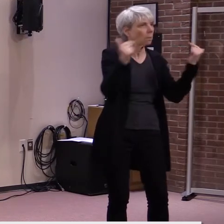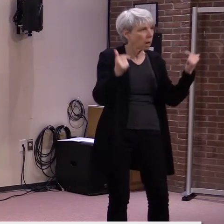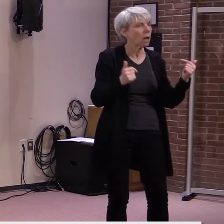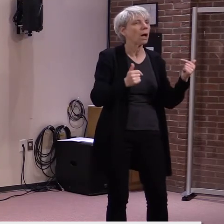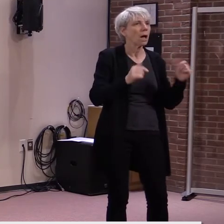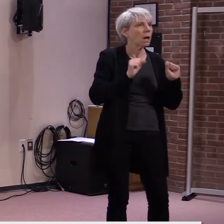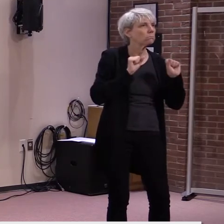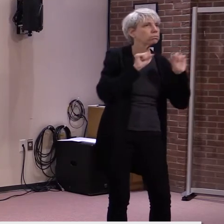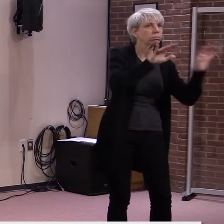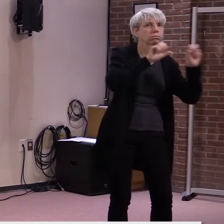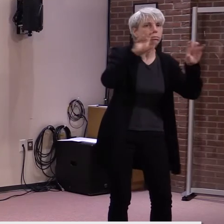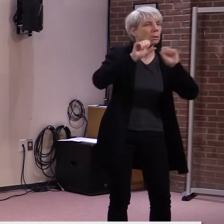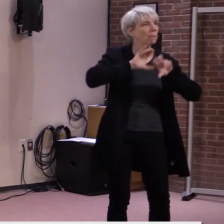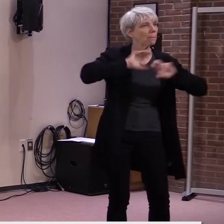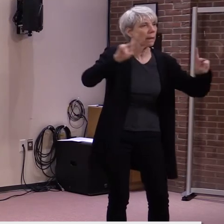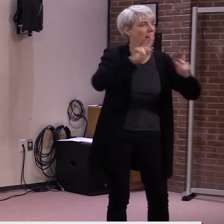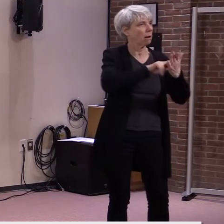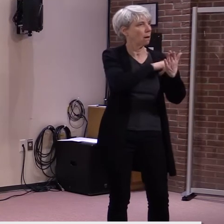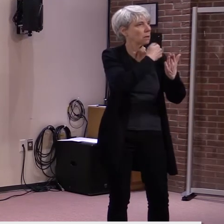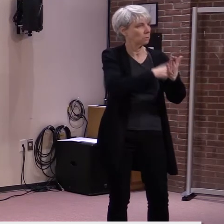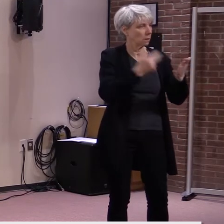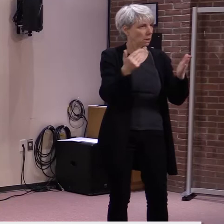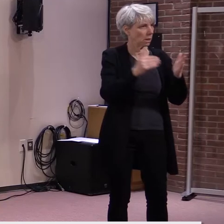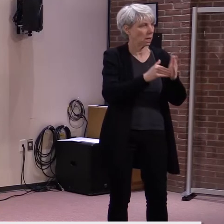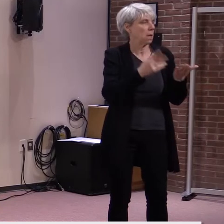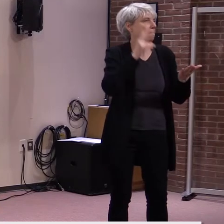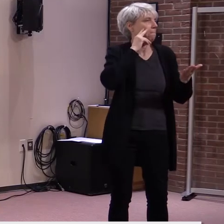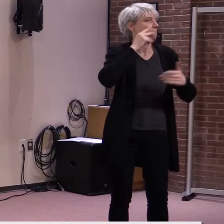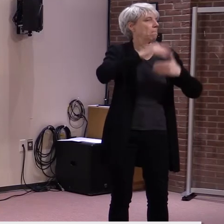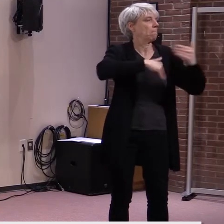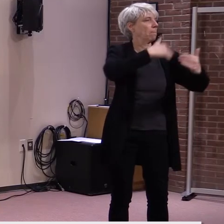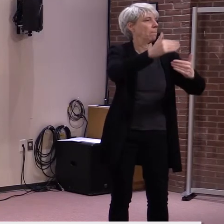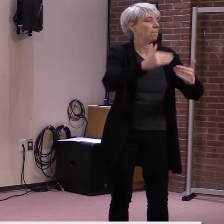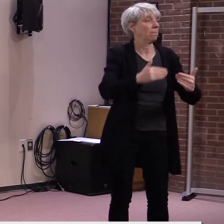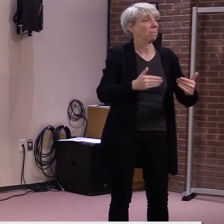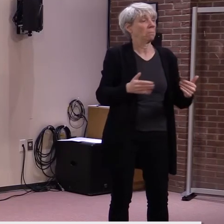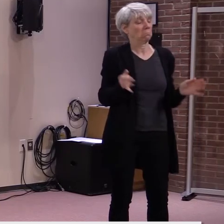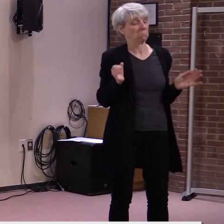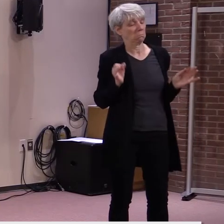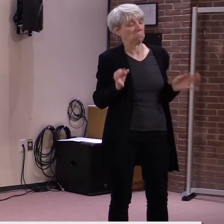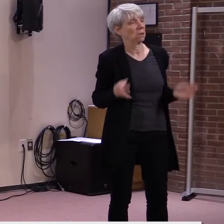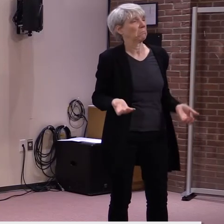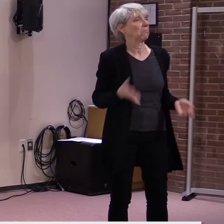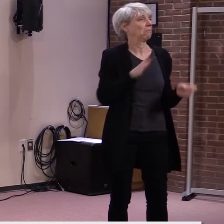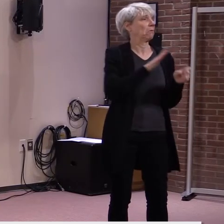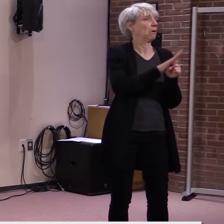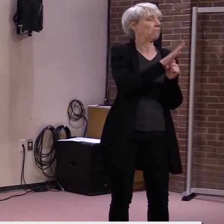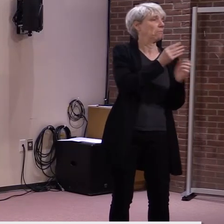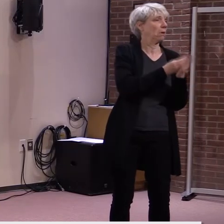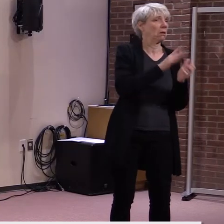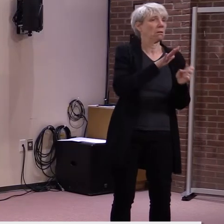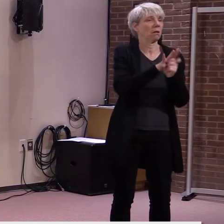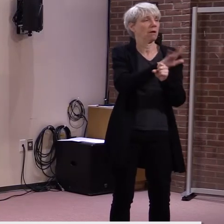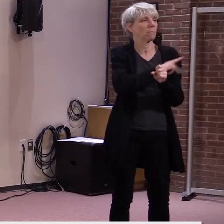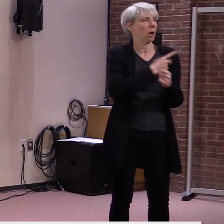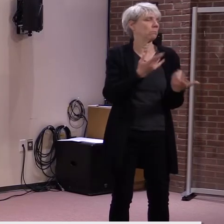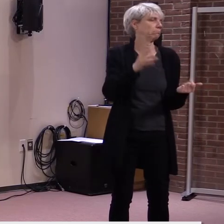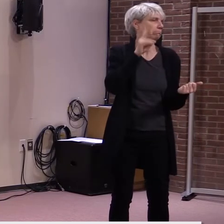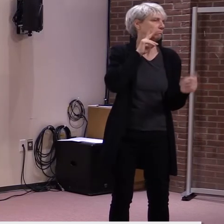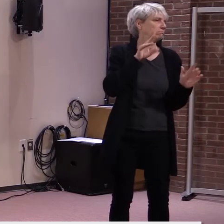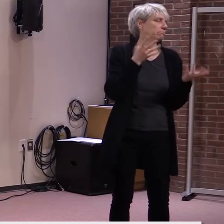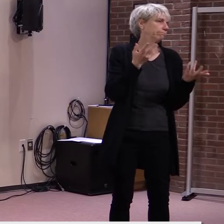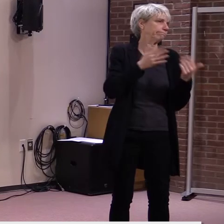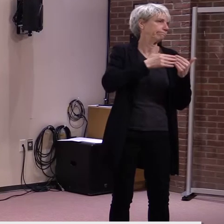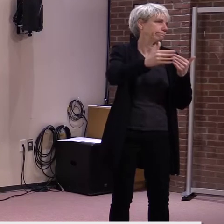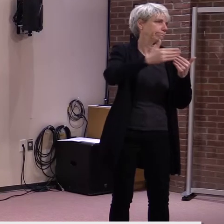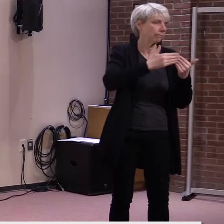think I've come to any conclusions yet in terms of where they are and how they're doing. It does have to sugar out. The federal and state money does